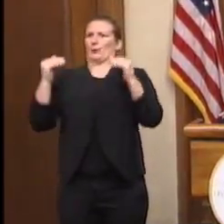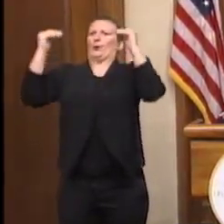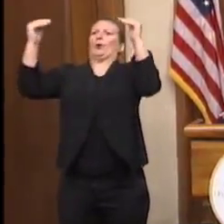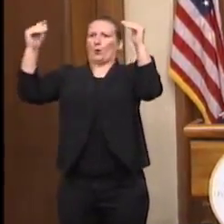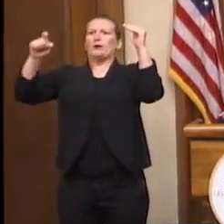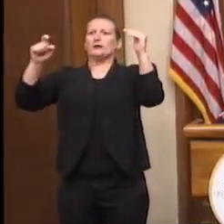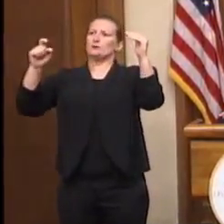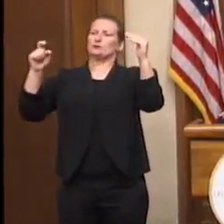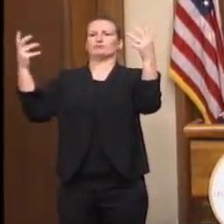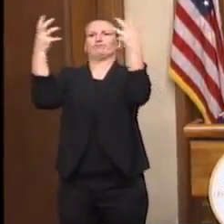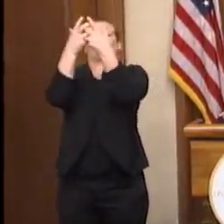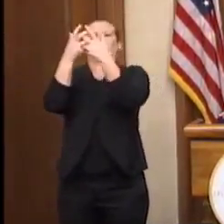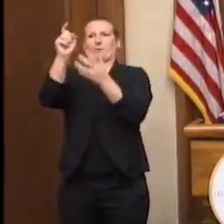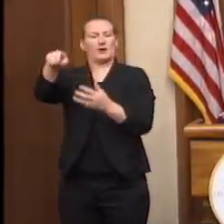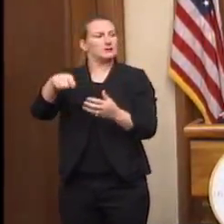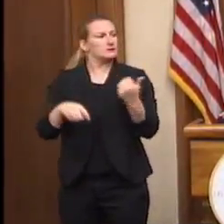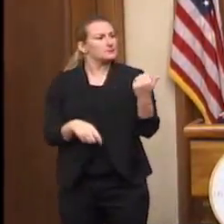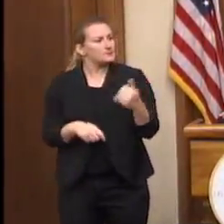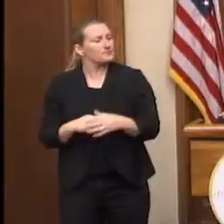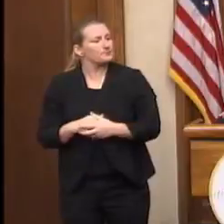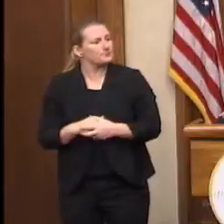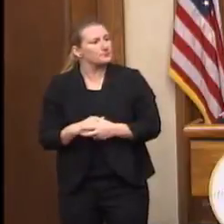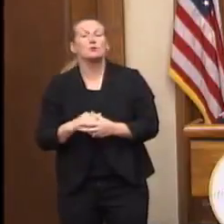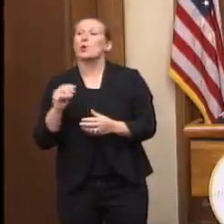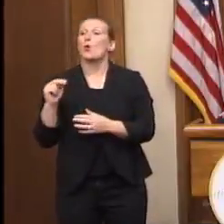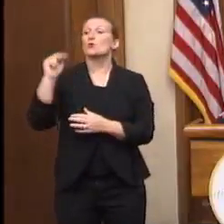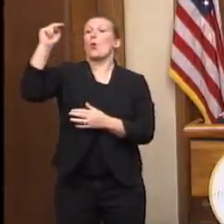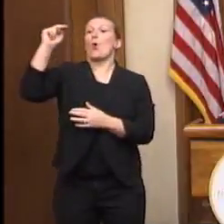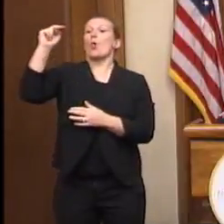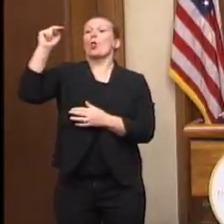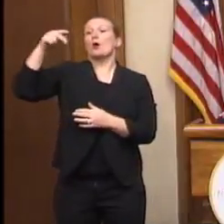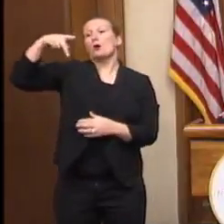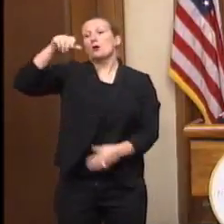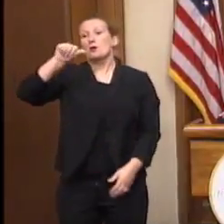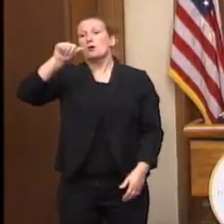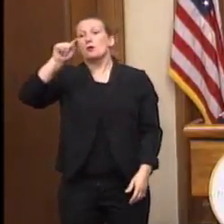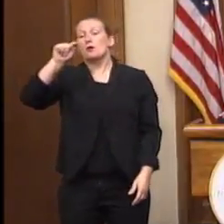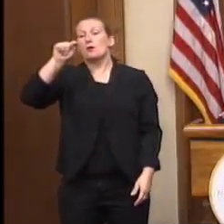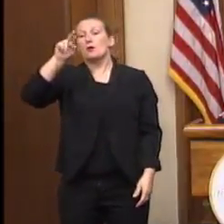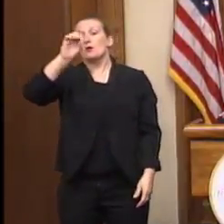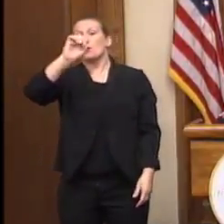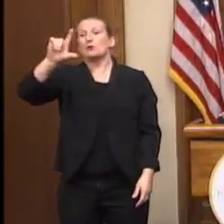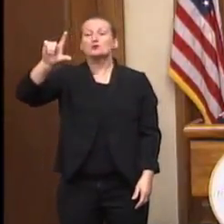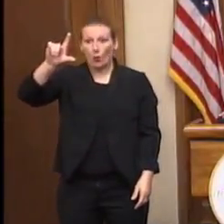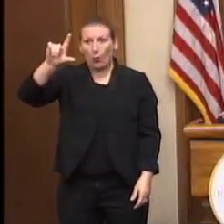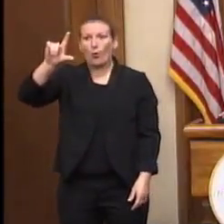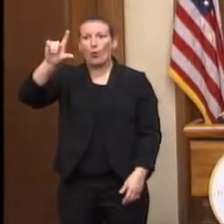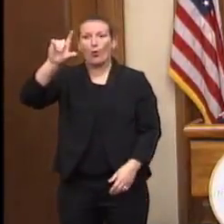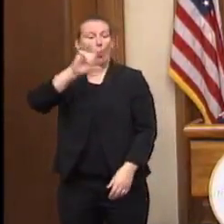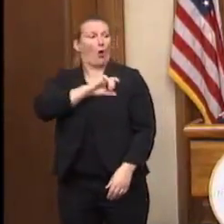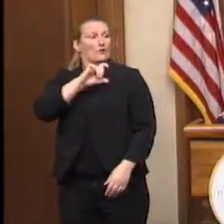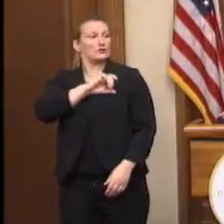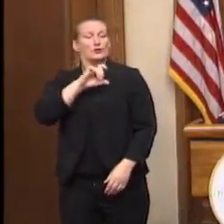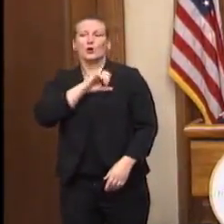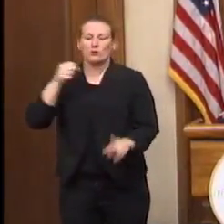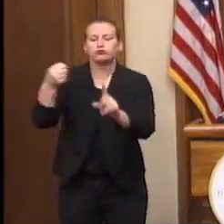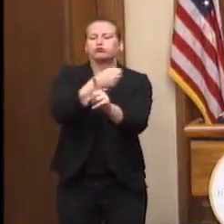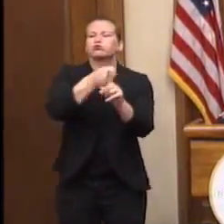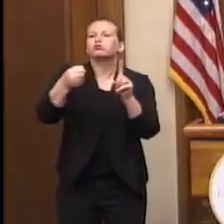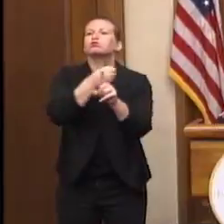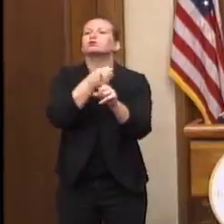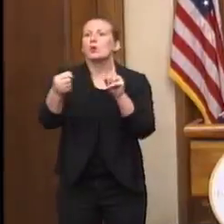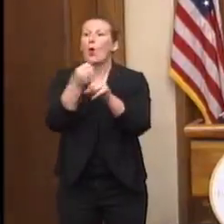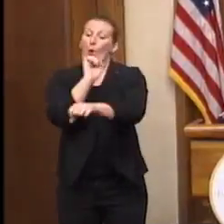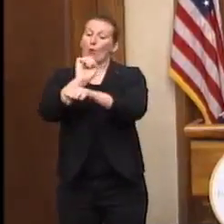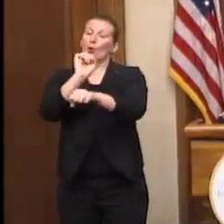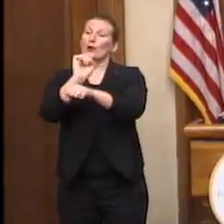Chief, 3 of the North Patrol officers allegedly had beat another officer, Officer Hall, who was undercover and working at a protest that